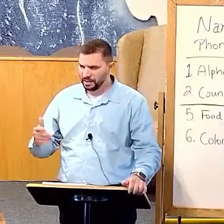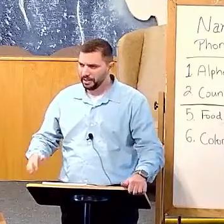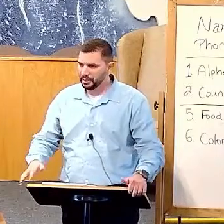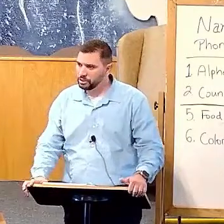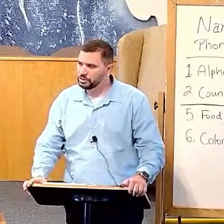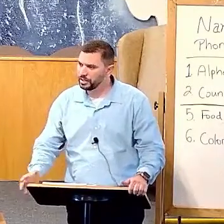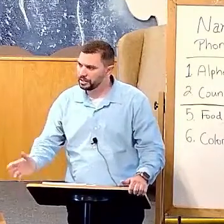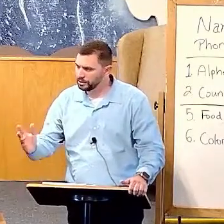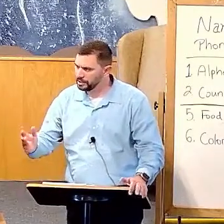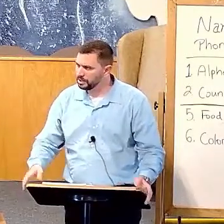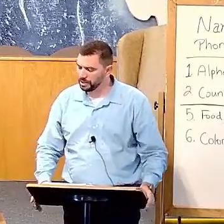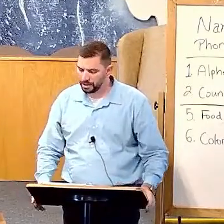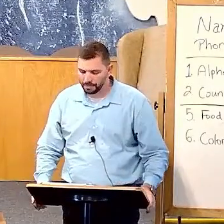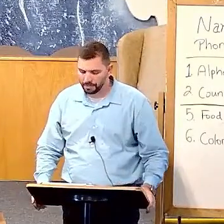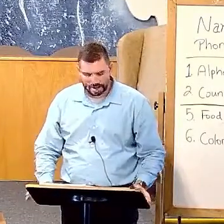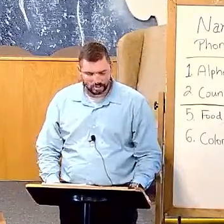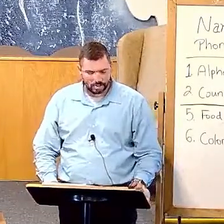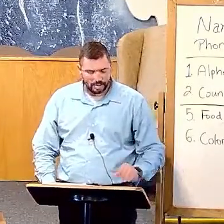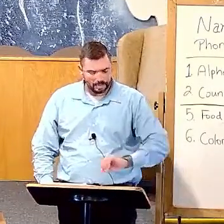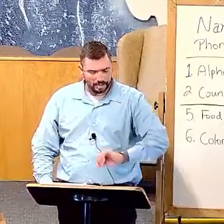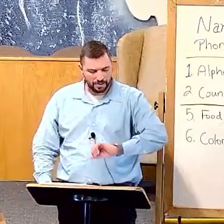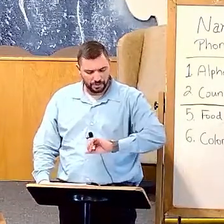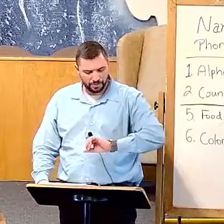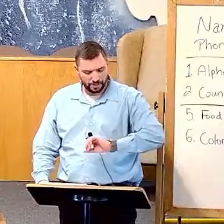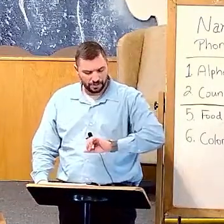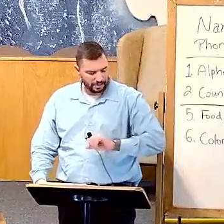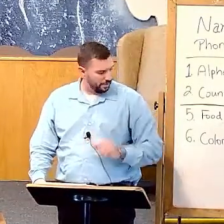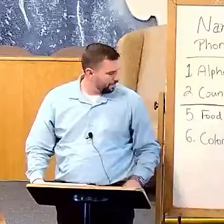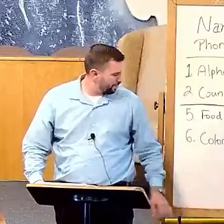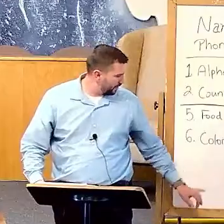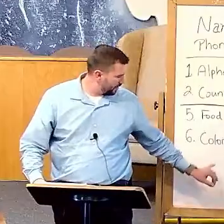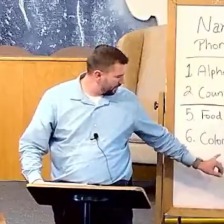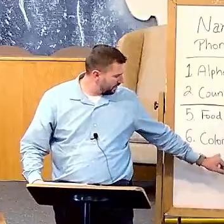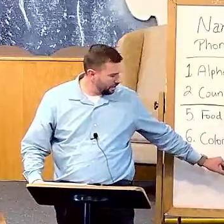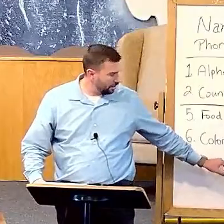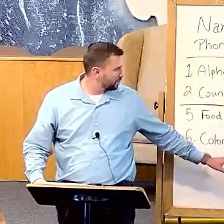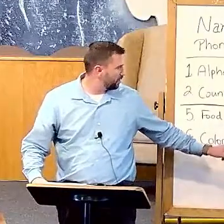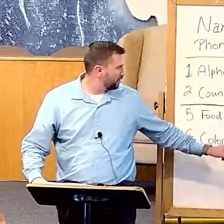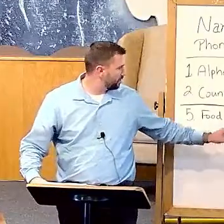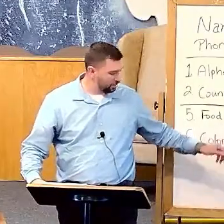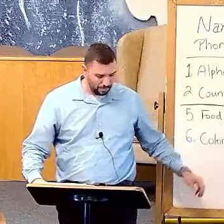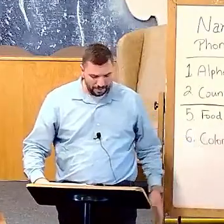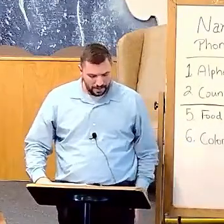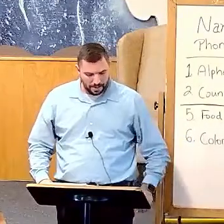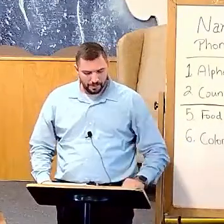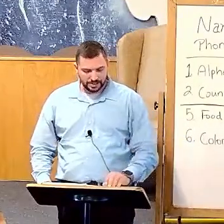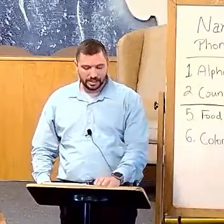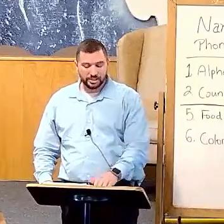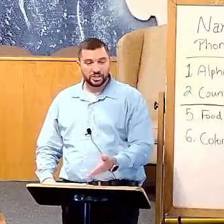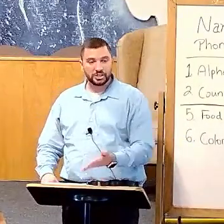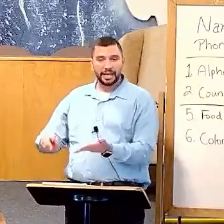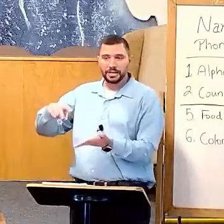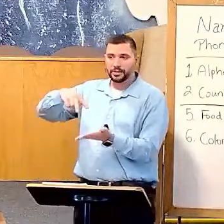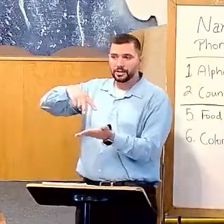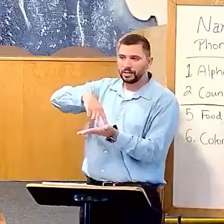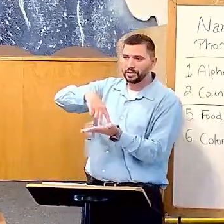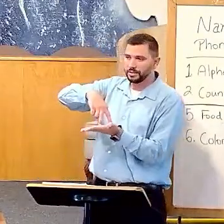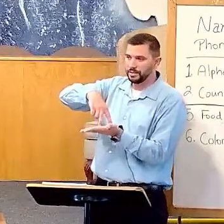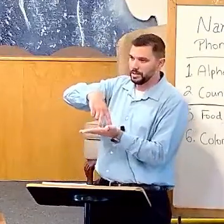just stick, or easy to come back to. But I do want to move on to the colors here in just a little bit. But to stand,